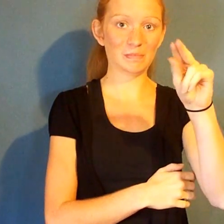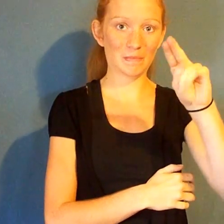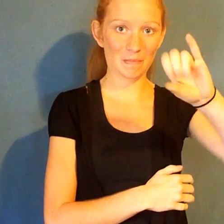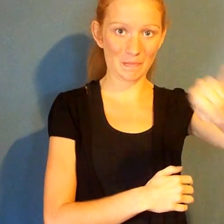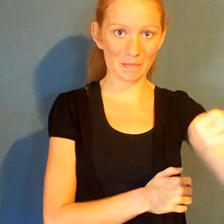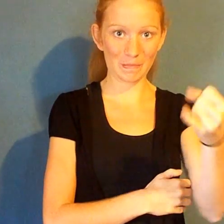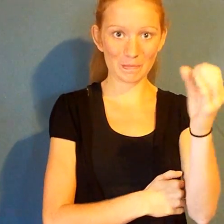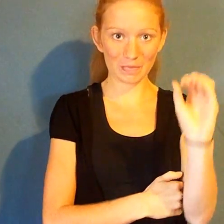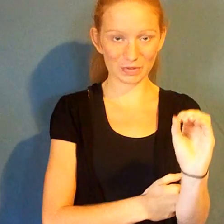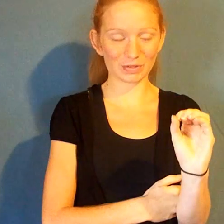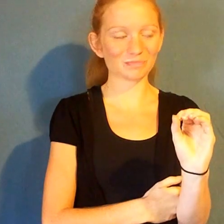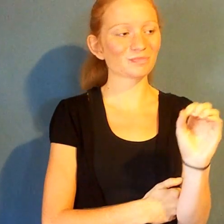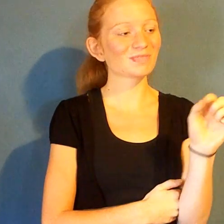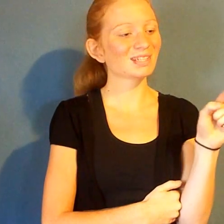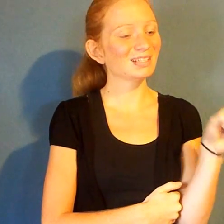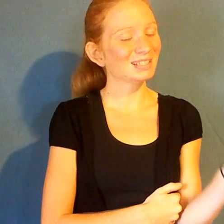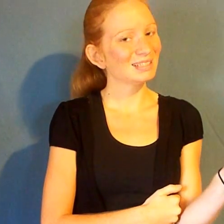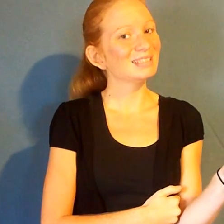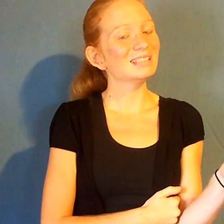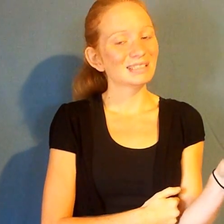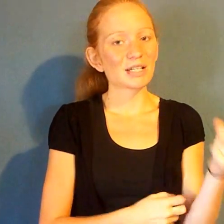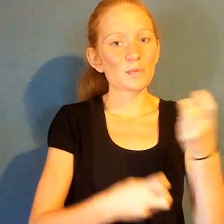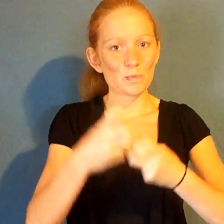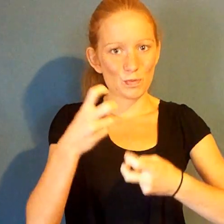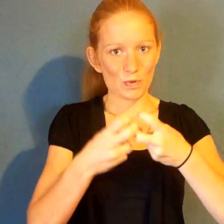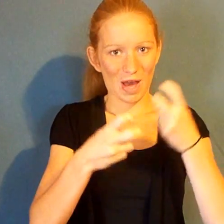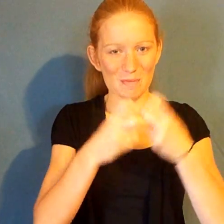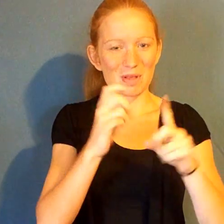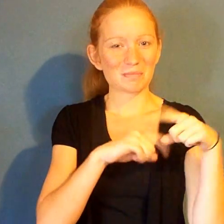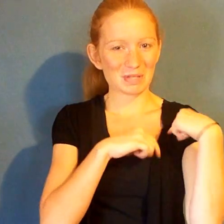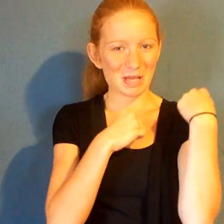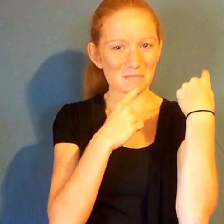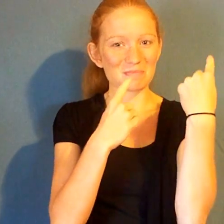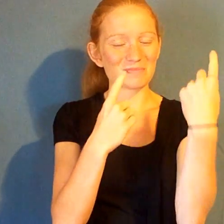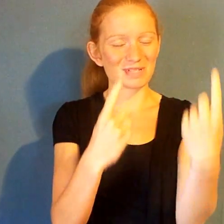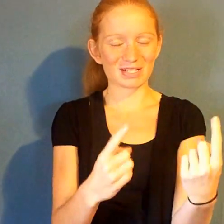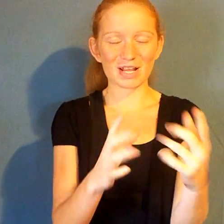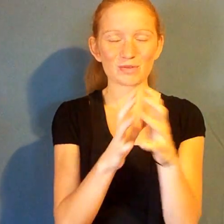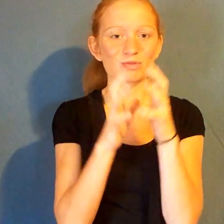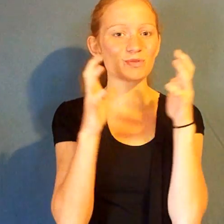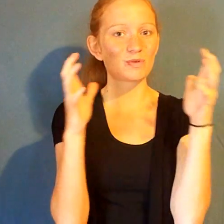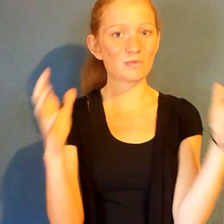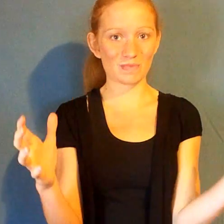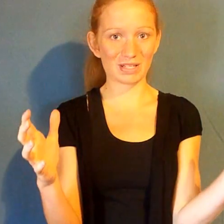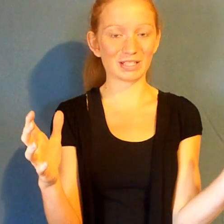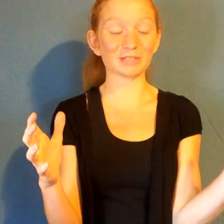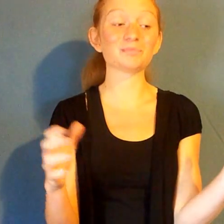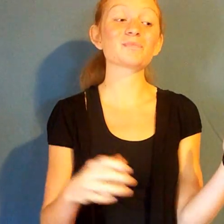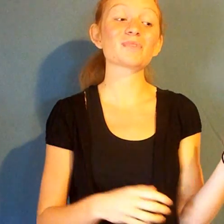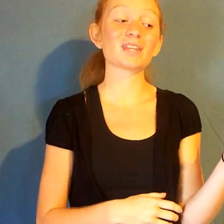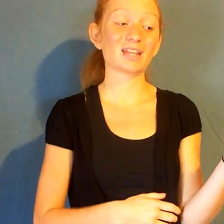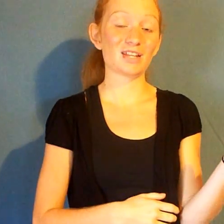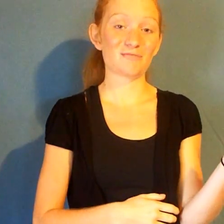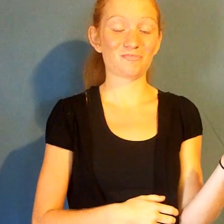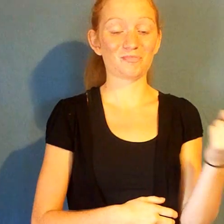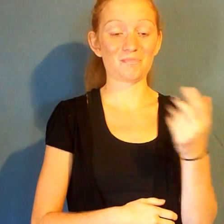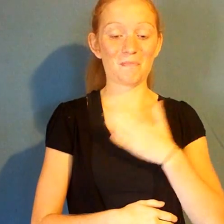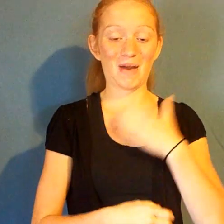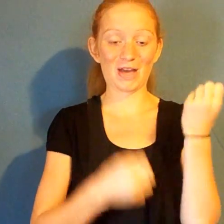had multiple problems since I brought her home. It actually started when I put her in the car because she was screaming and crying and wailing, and she didn't